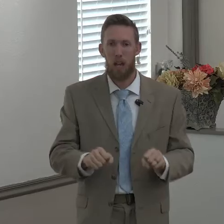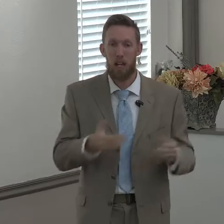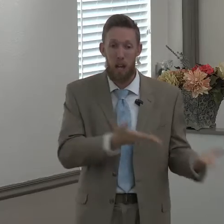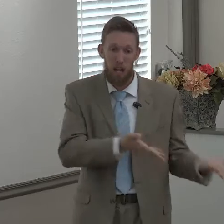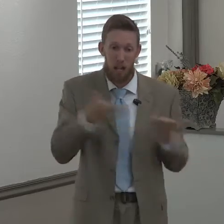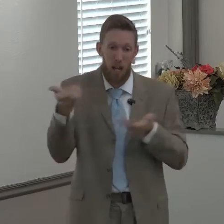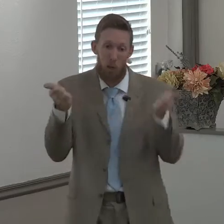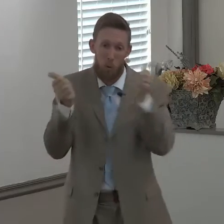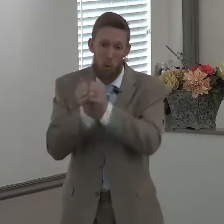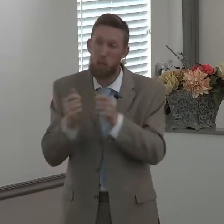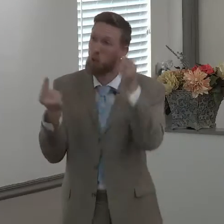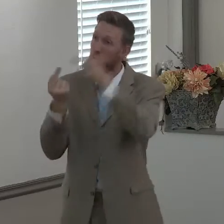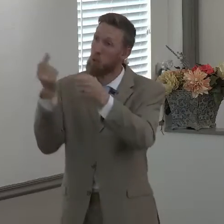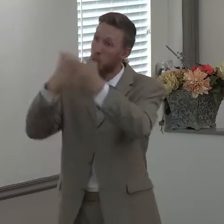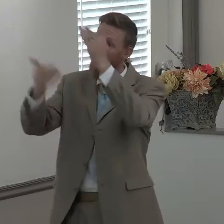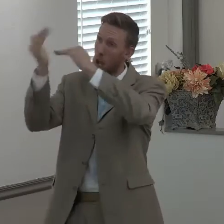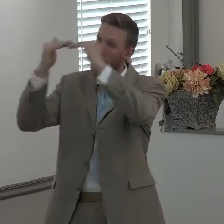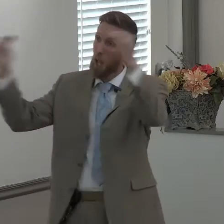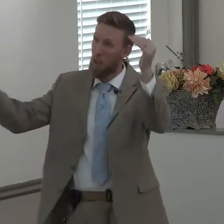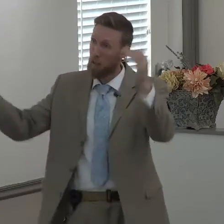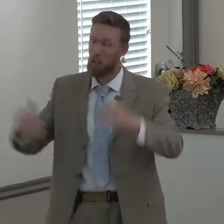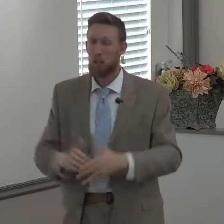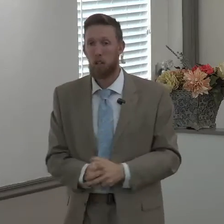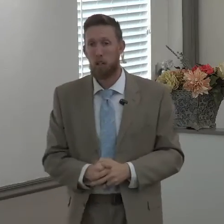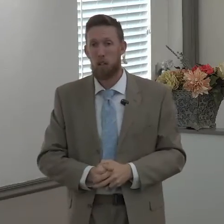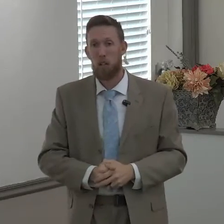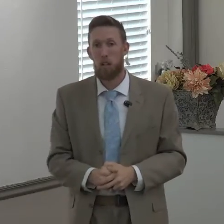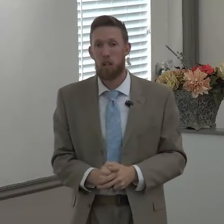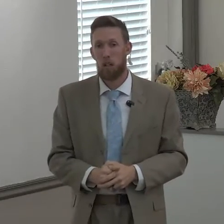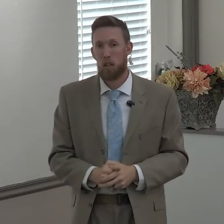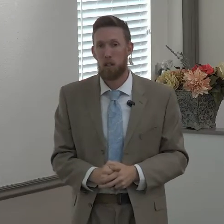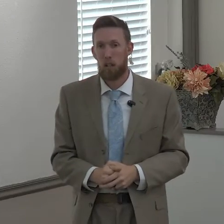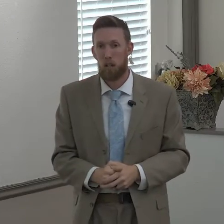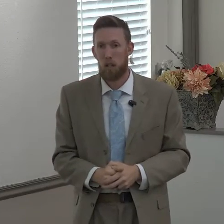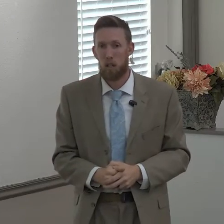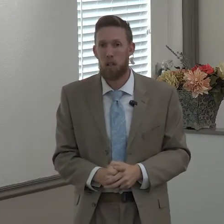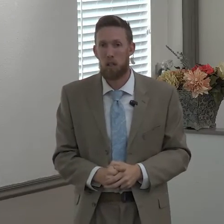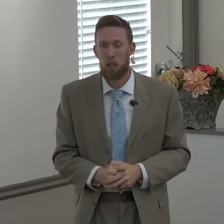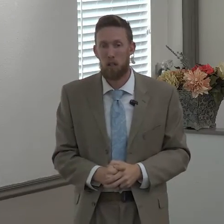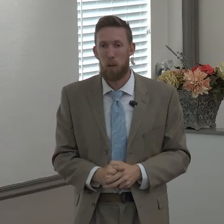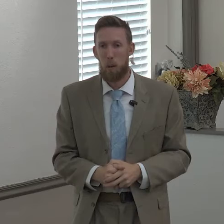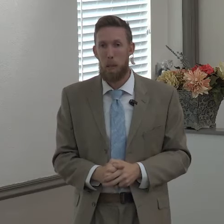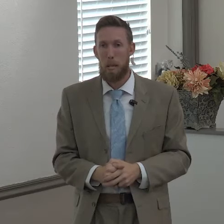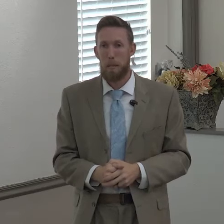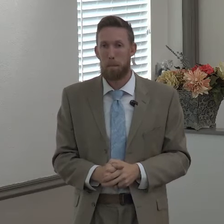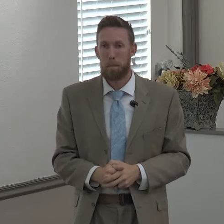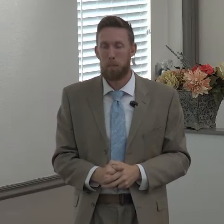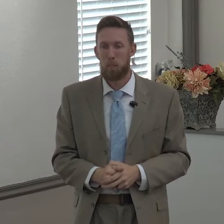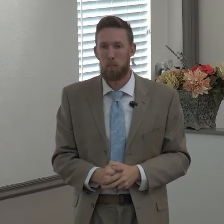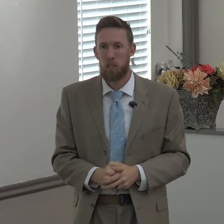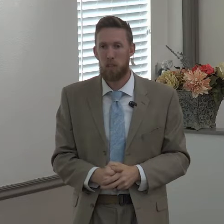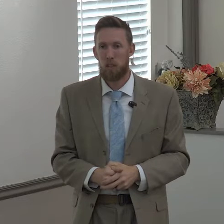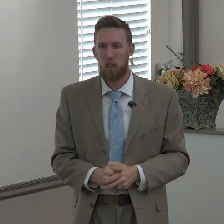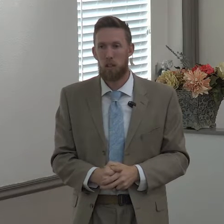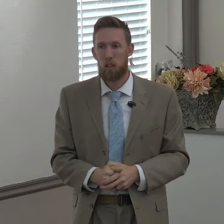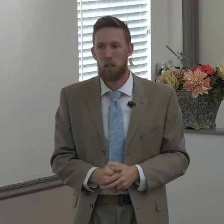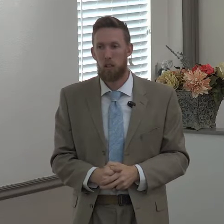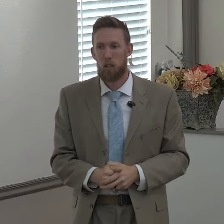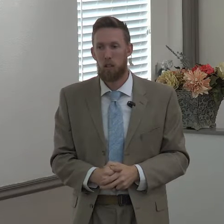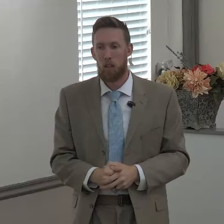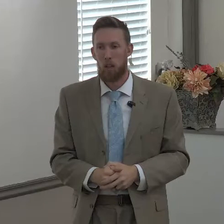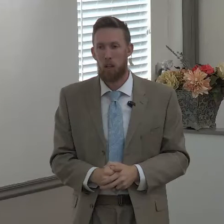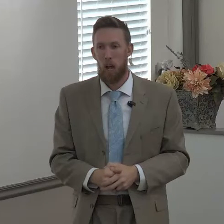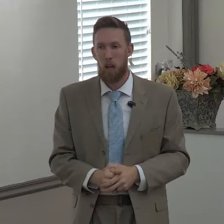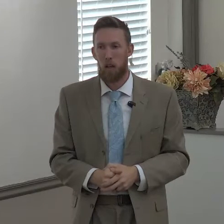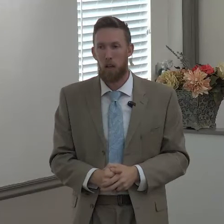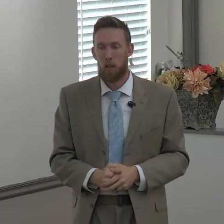You get to take with you what you can take with you from the coroner's slab. Which, by the